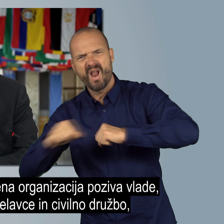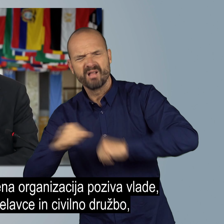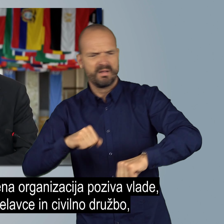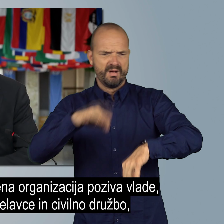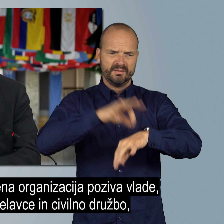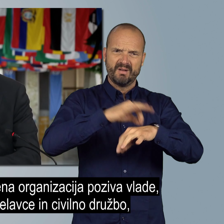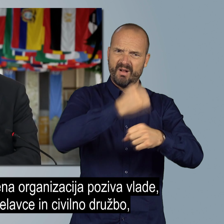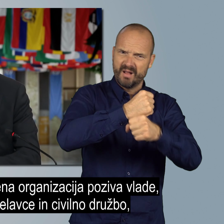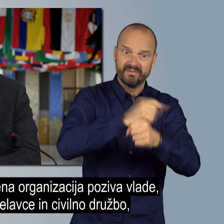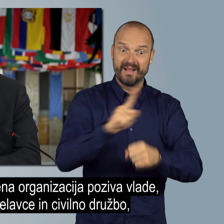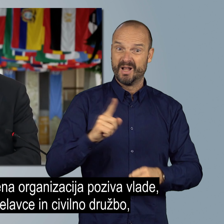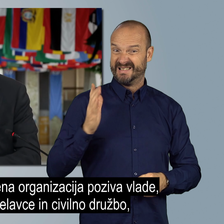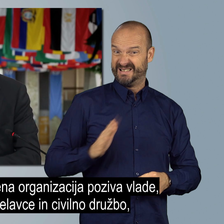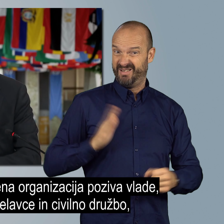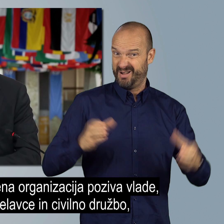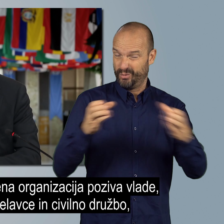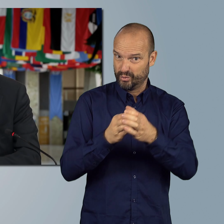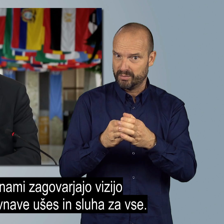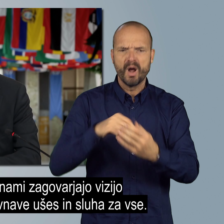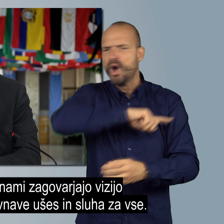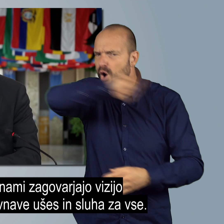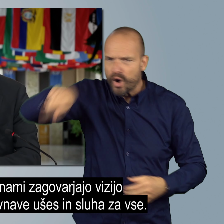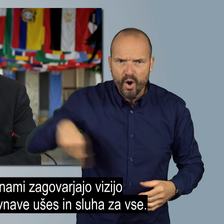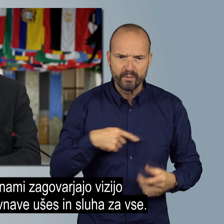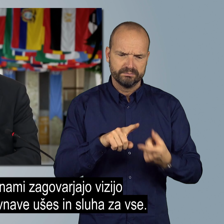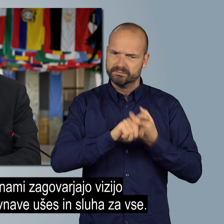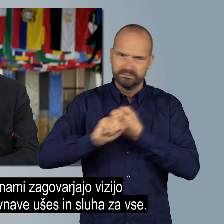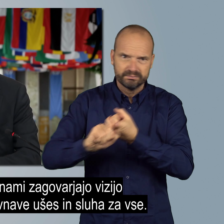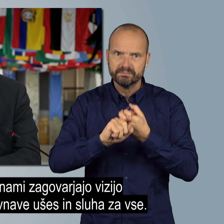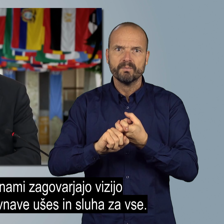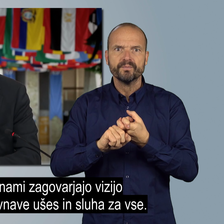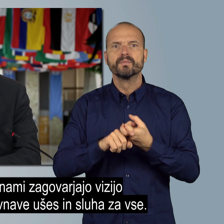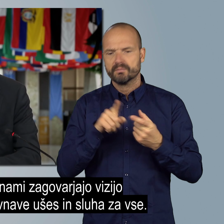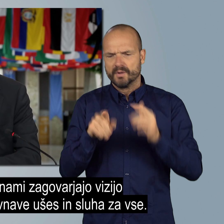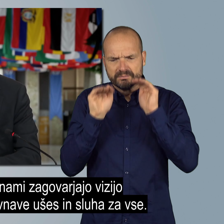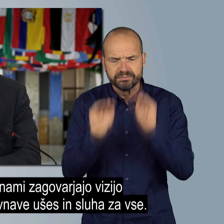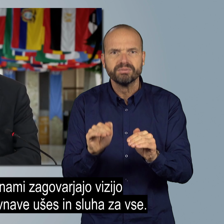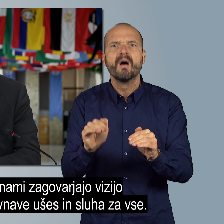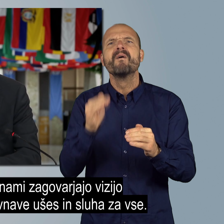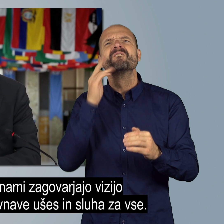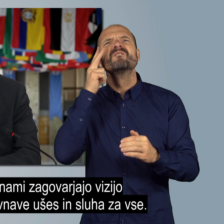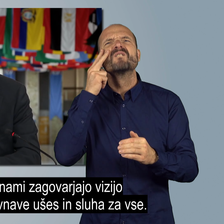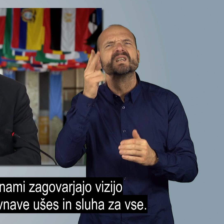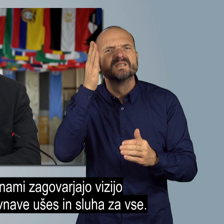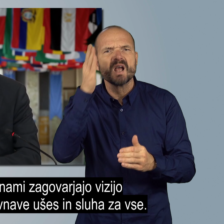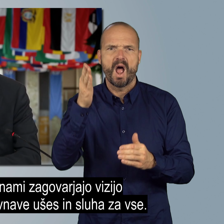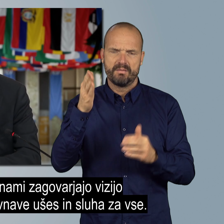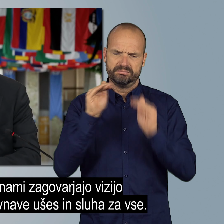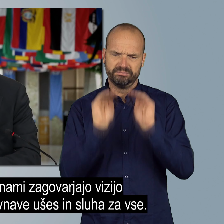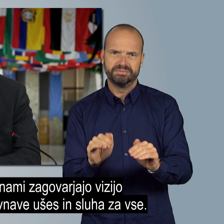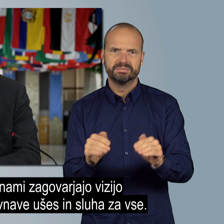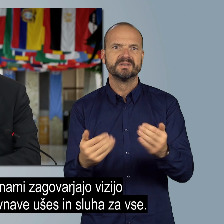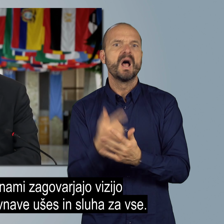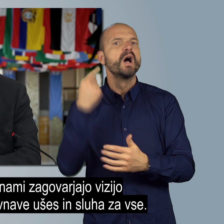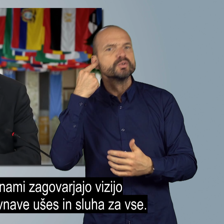health professionals, and civil society to work with us to champion a vision of accessible ear and hearing care